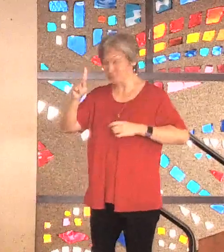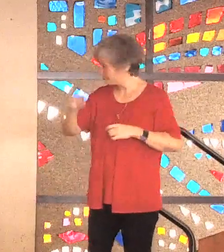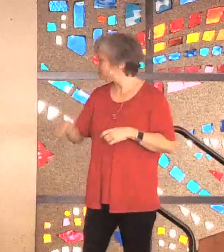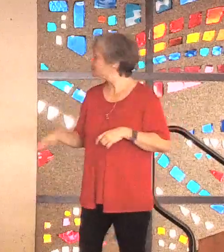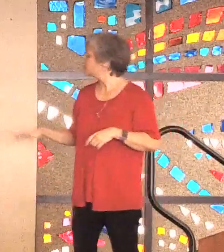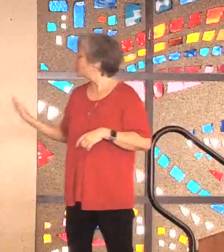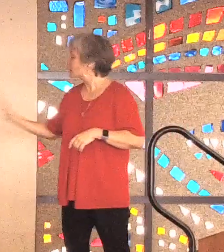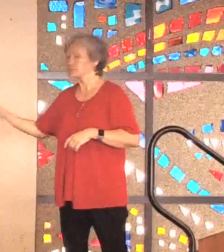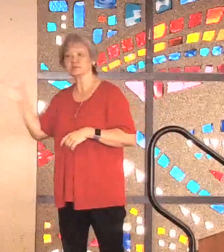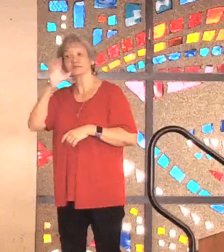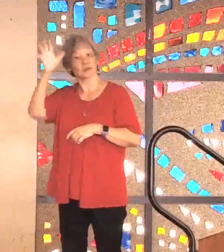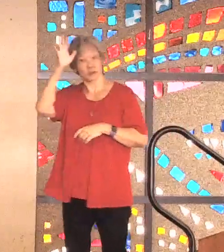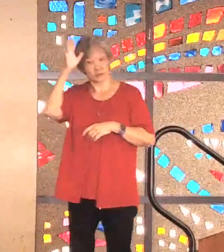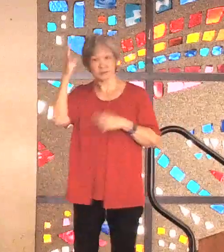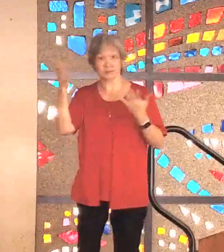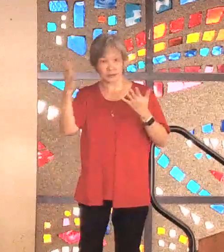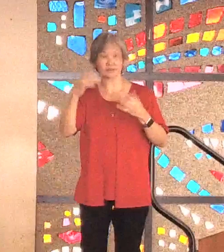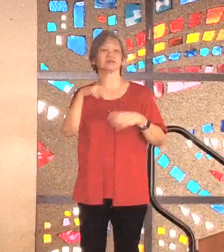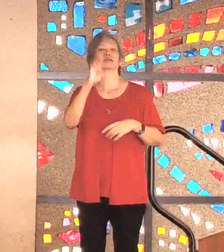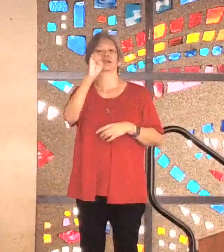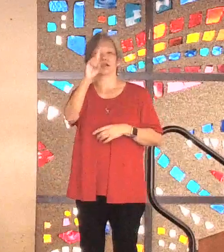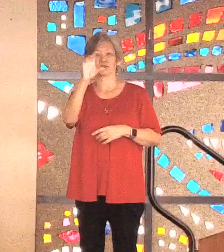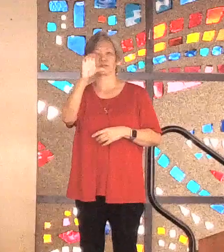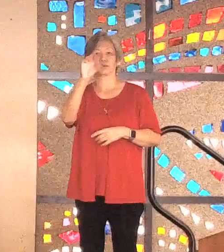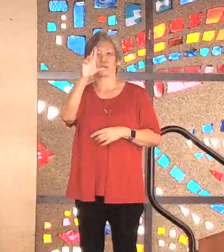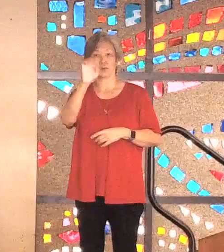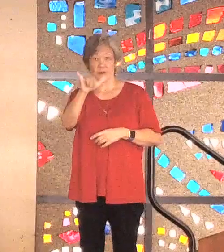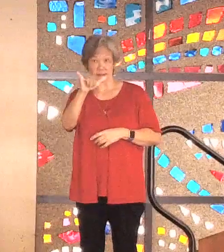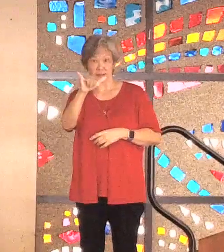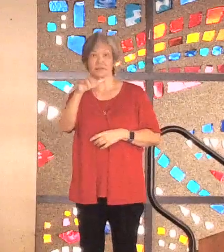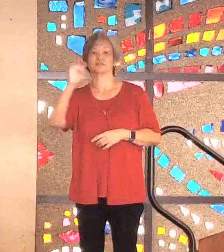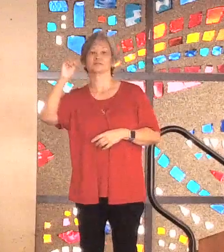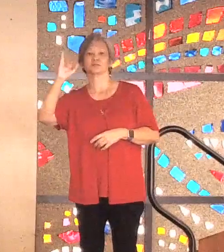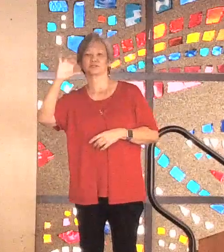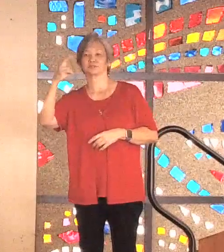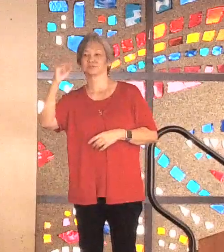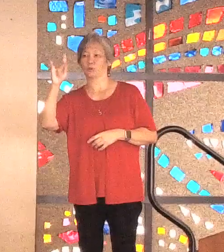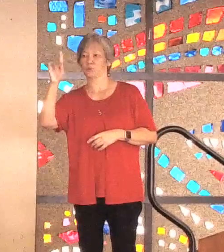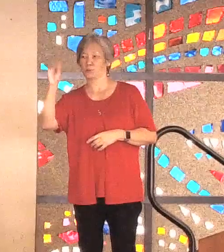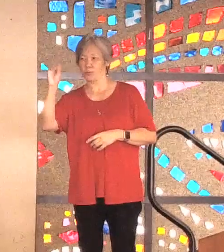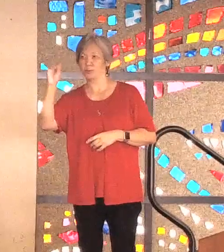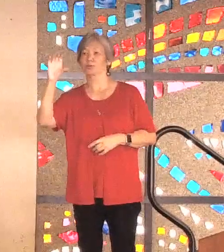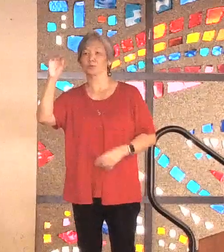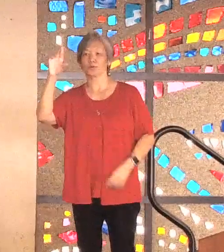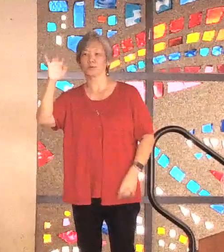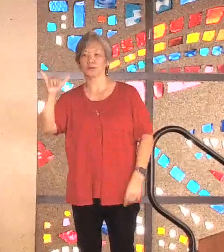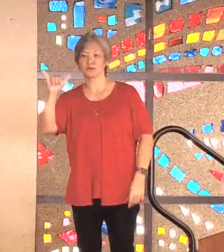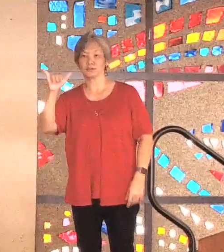your parents to stand, okay? Calvin's parents are Ed, Corey,